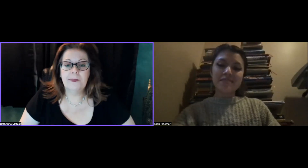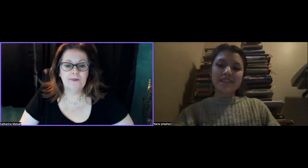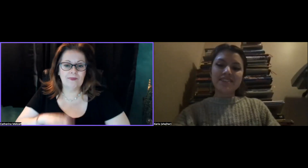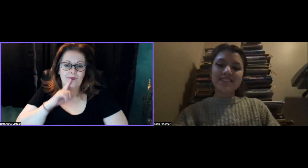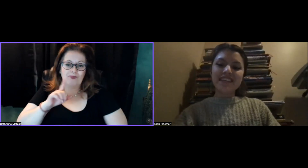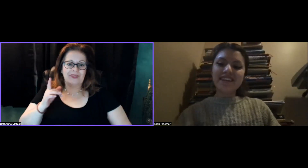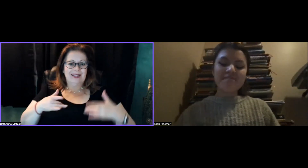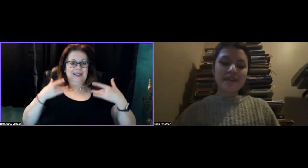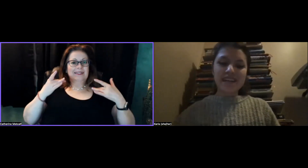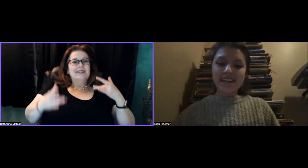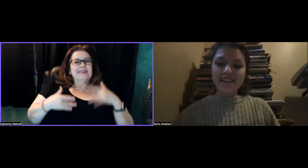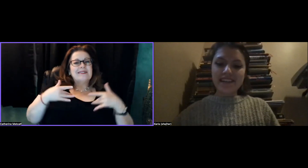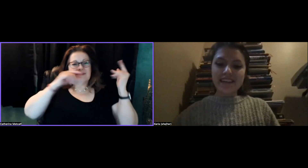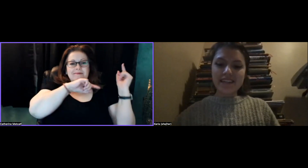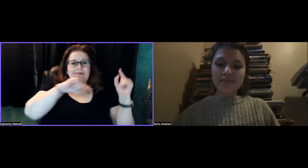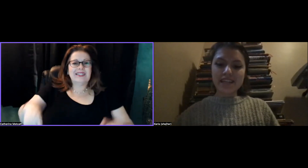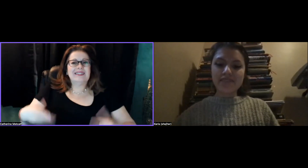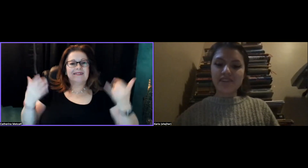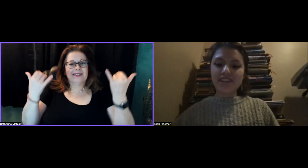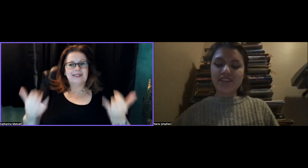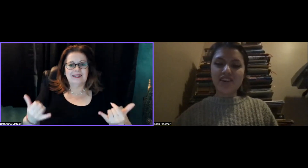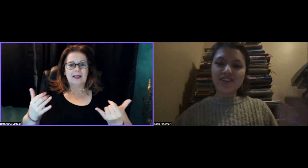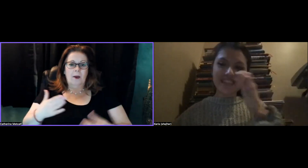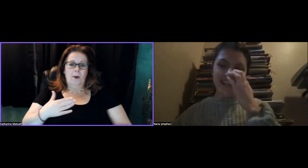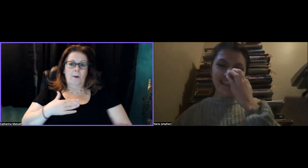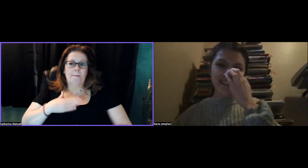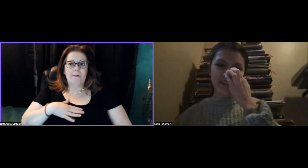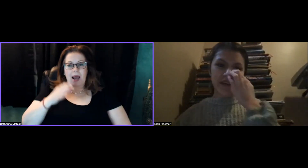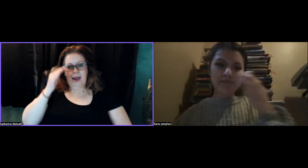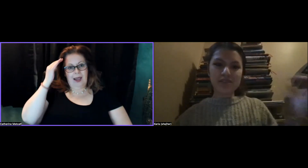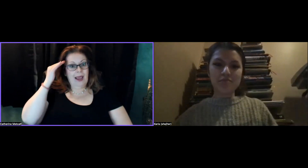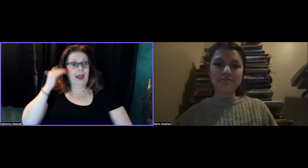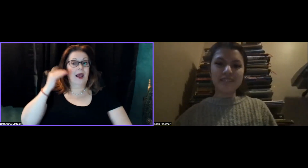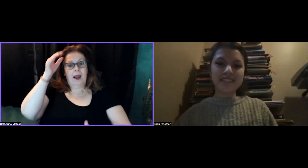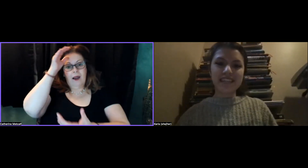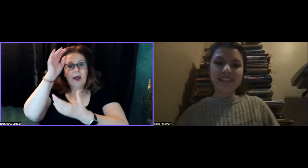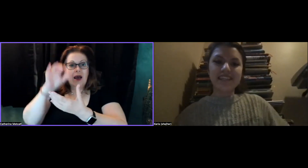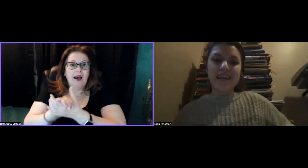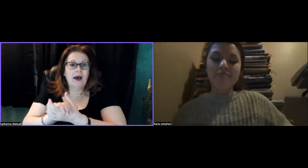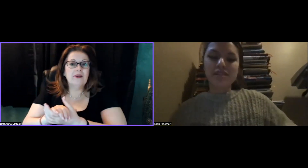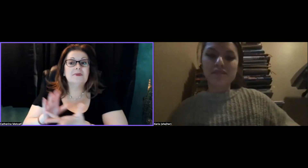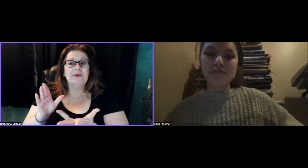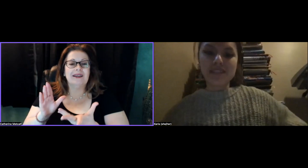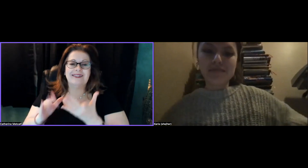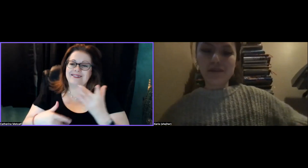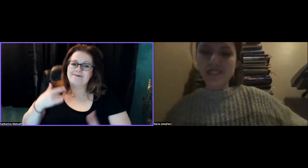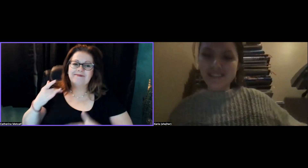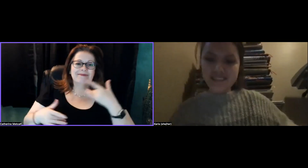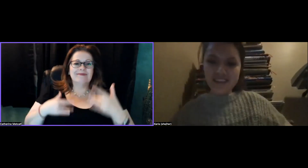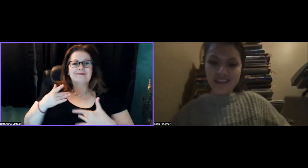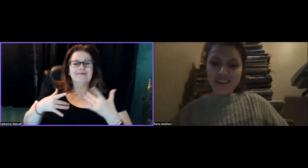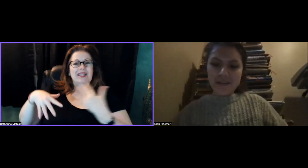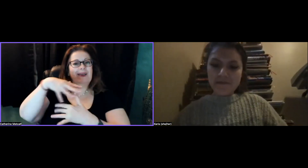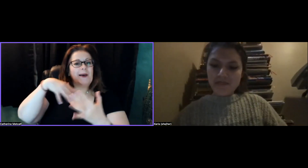excited to be here today. My head has been kind of foggy all day, so I'm so excited and happy to be amongst